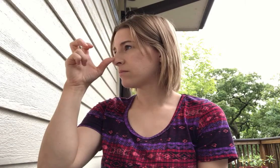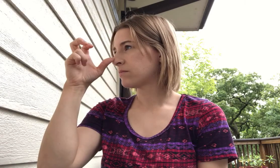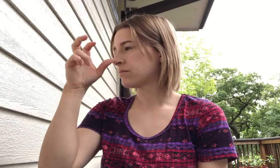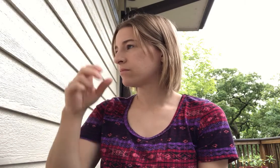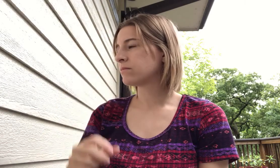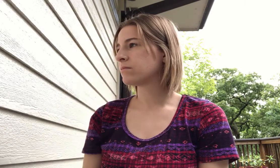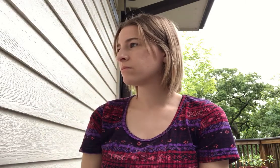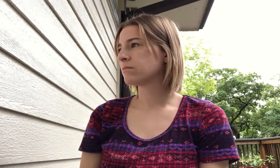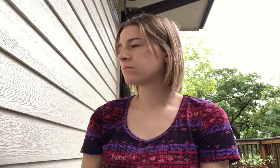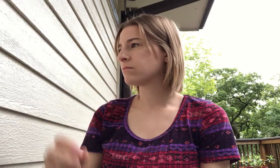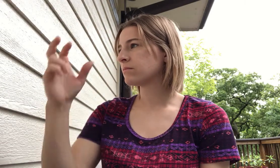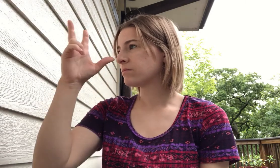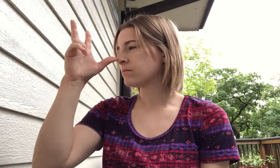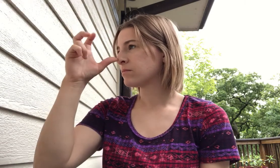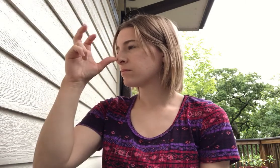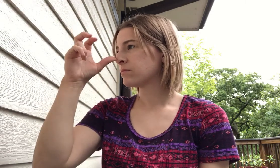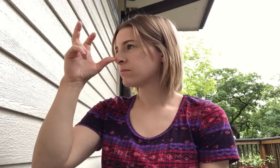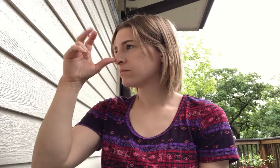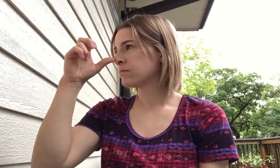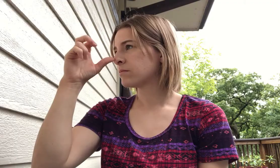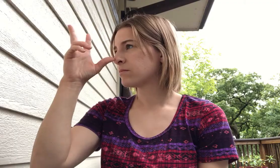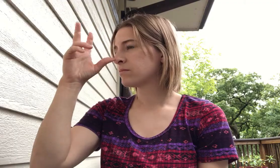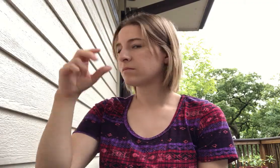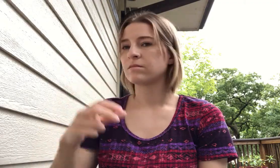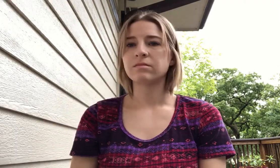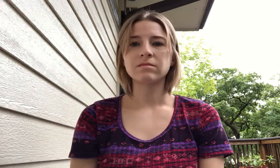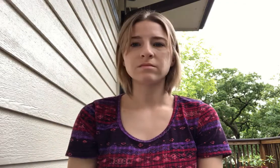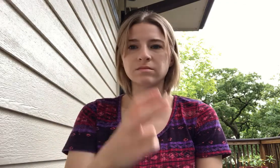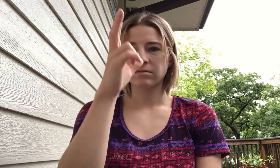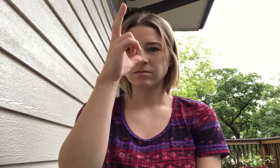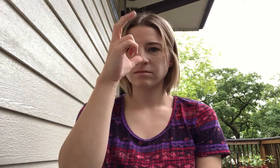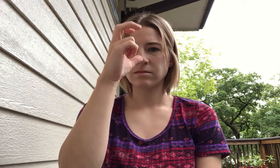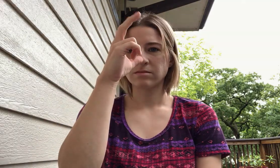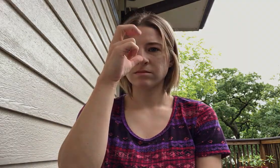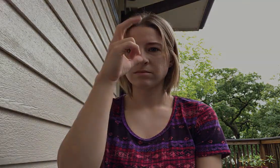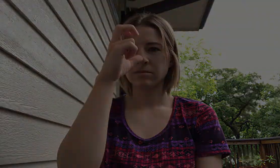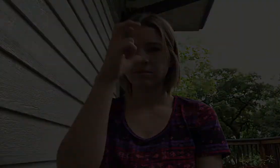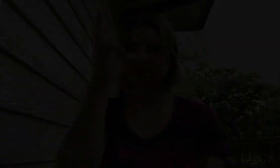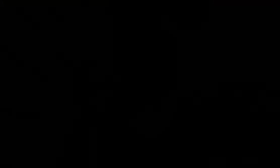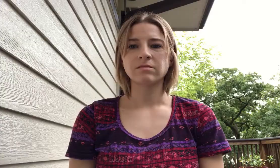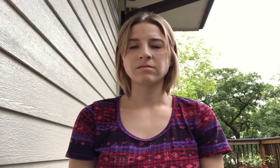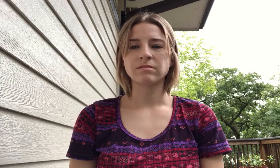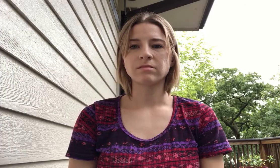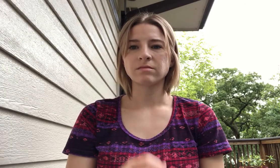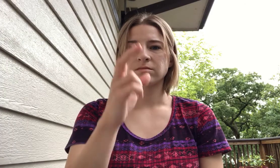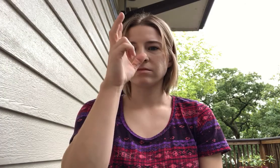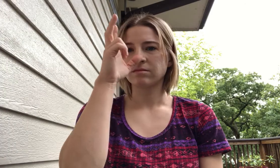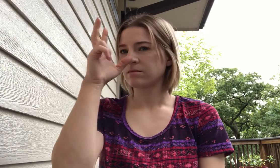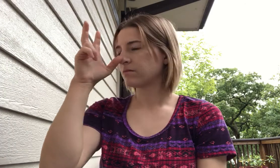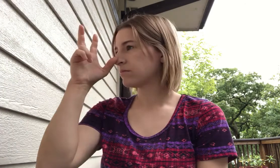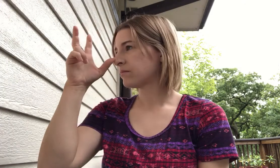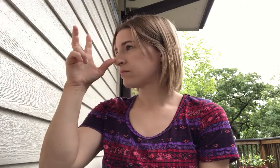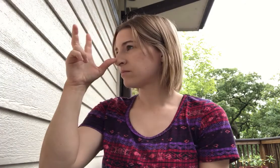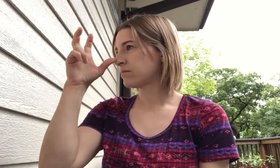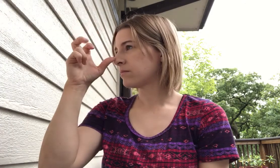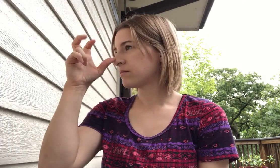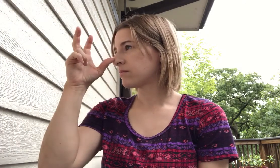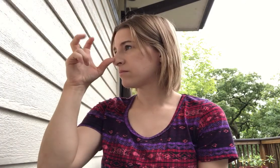and pointer and middle finger upright. Bend pointer and middle finger twice. The number 3 stands for the 3 pairs of